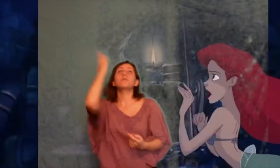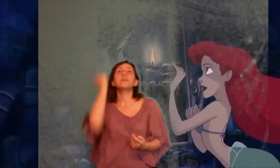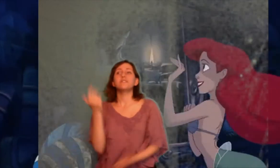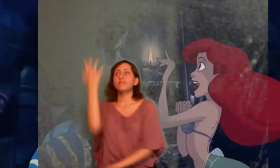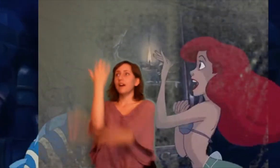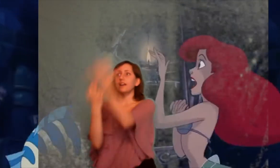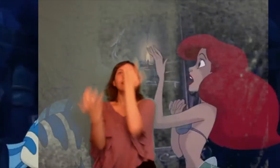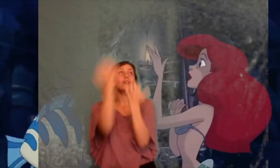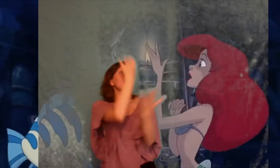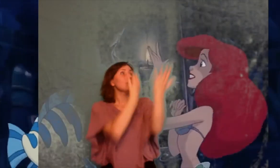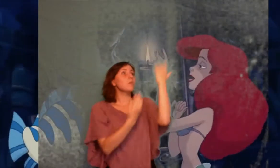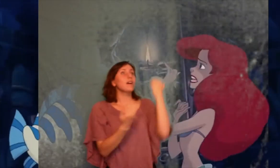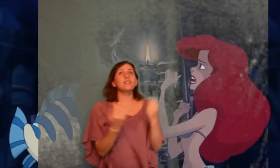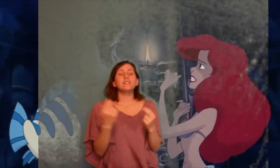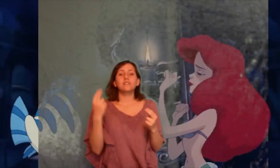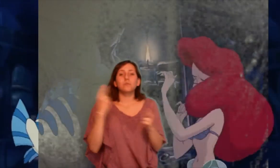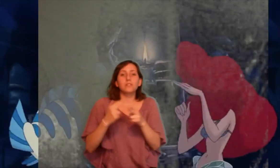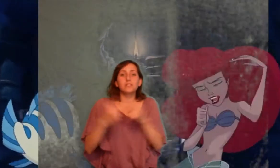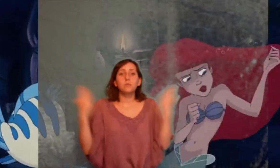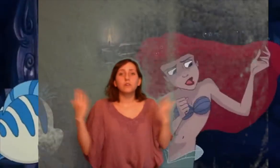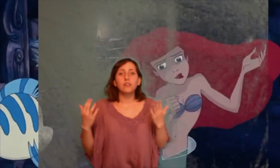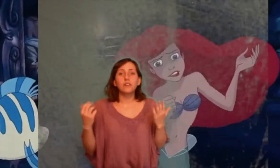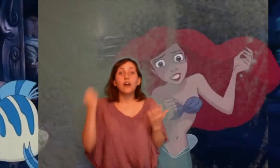answers. What's a fire and why does it,